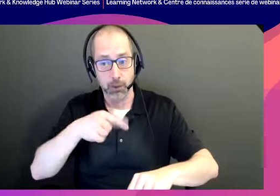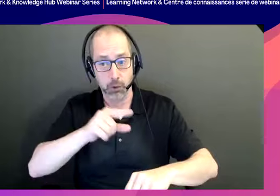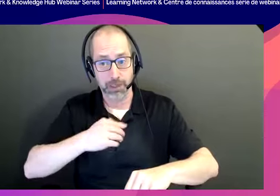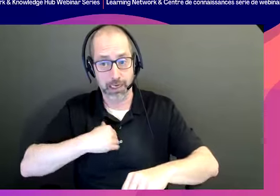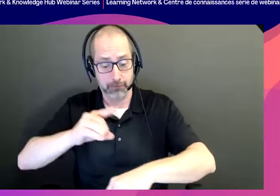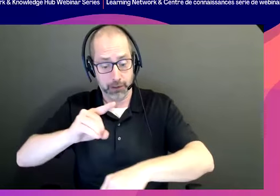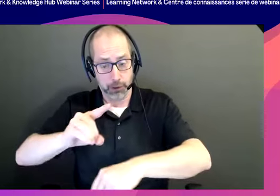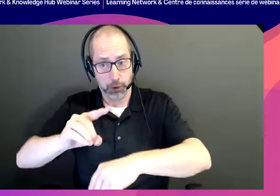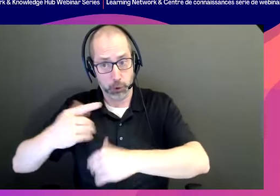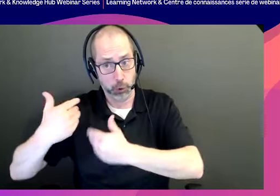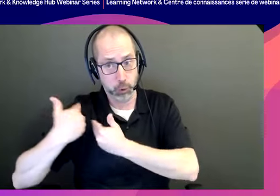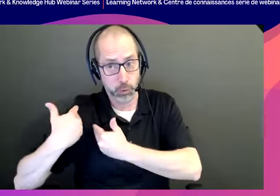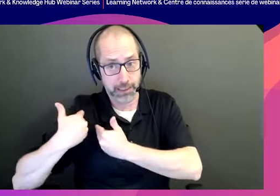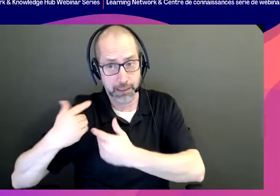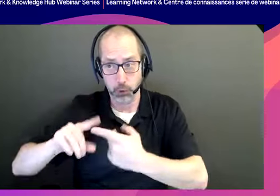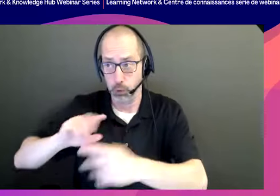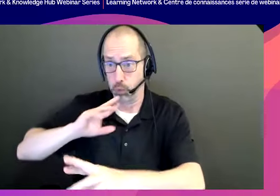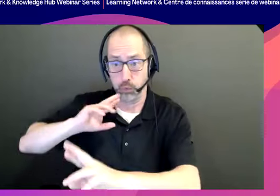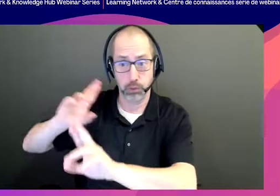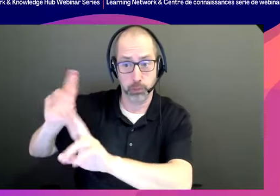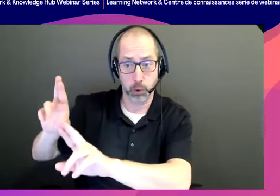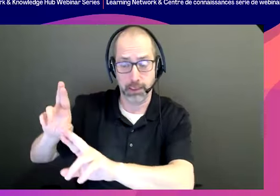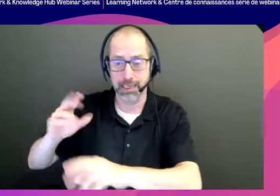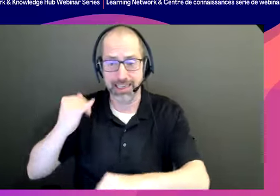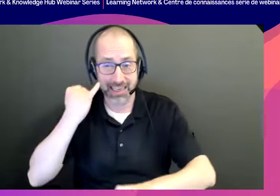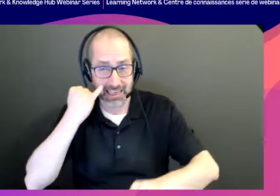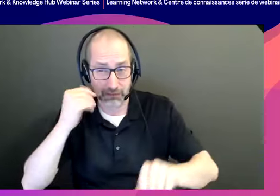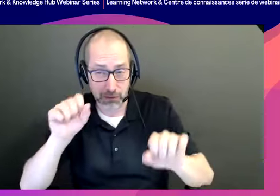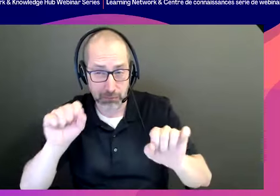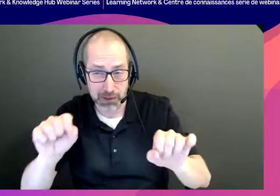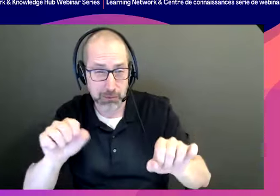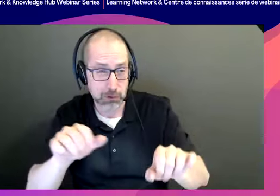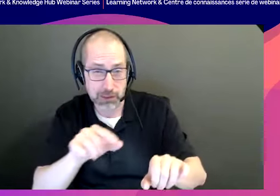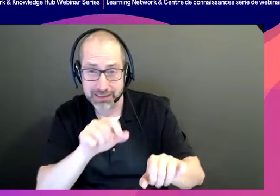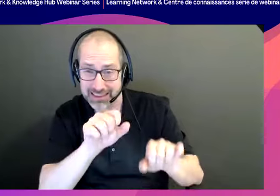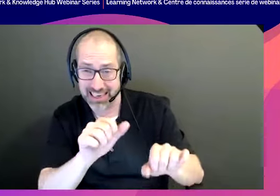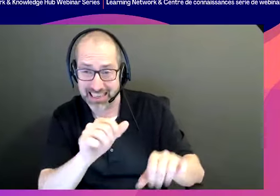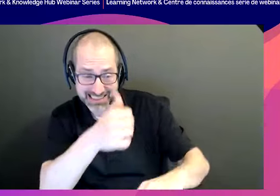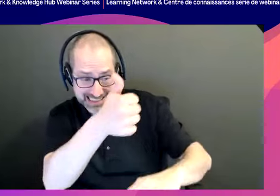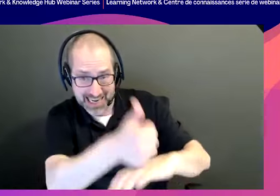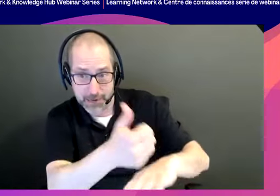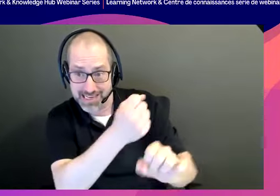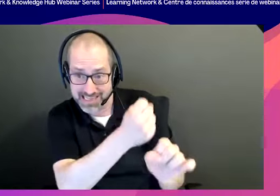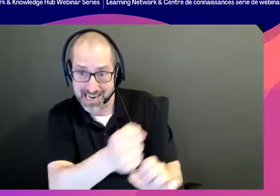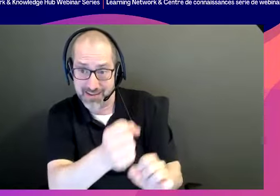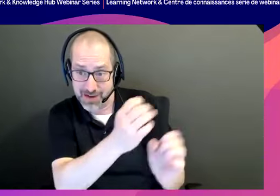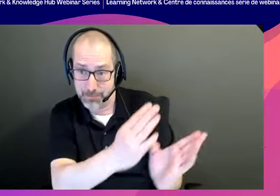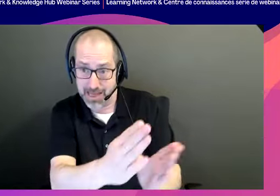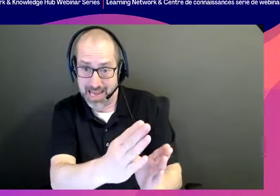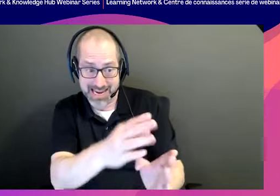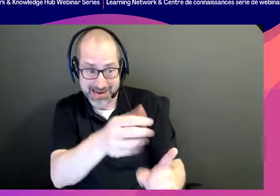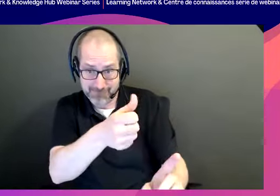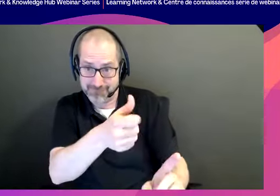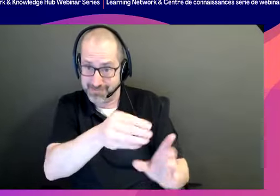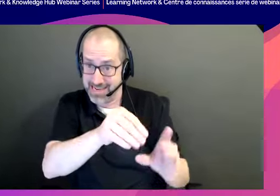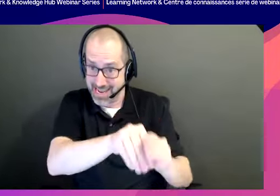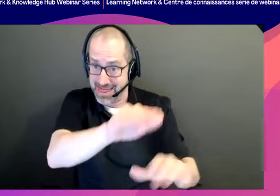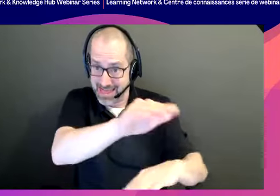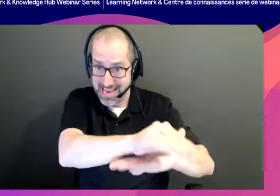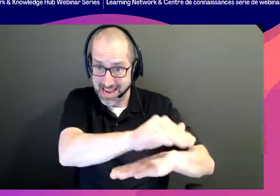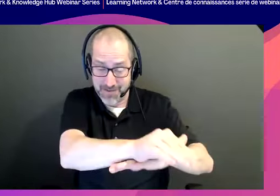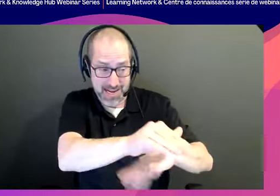if possible, assessing could a safety plan be in place in the evening, and then